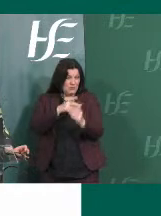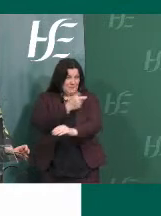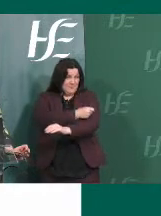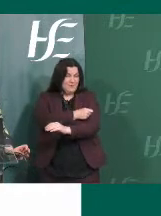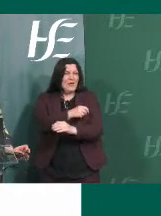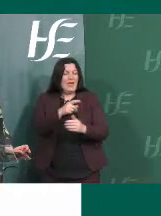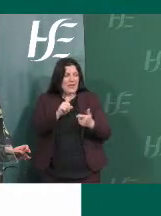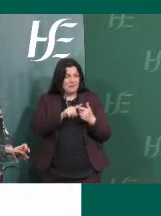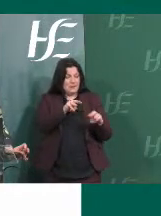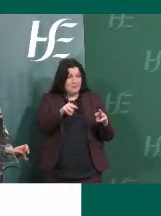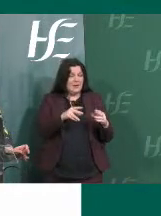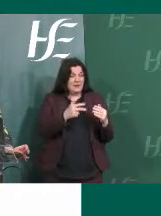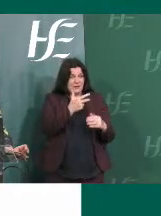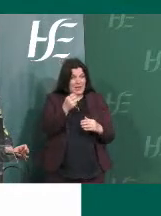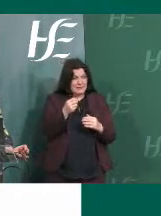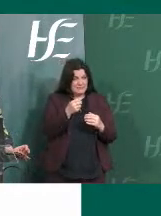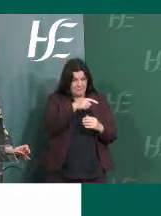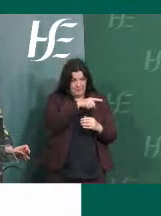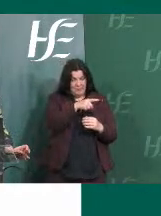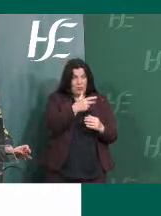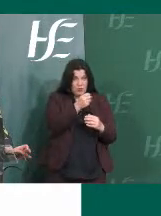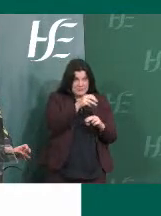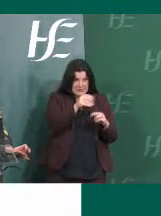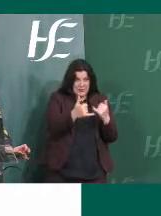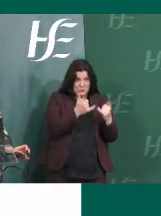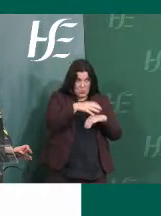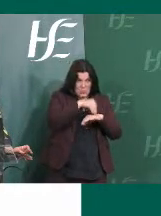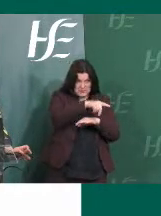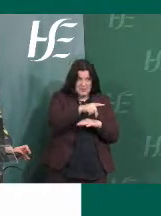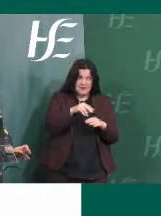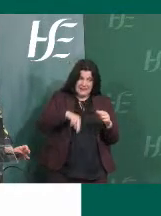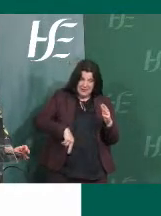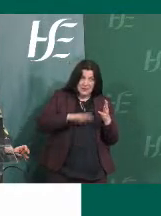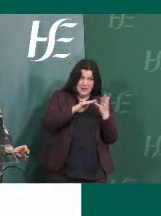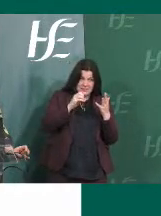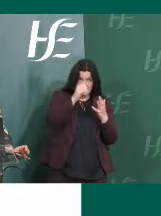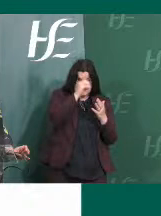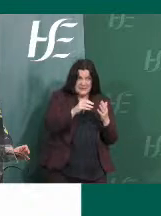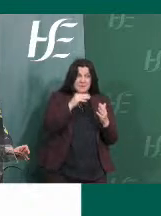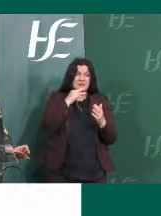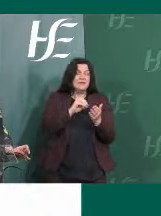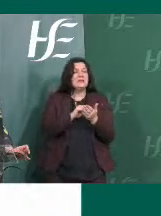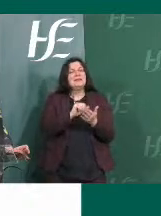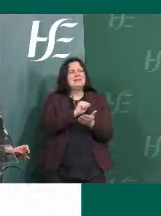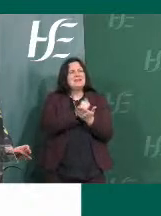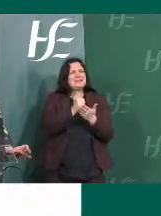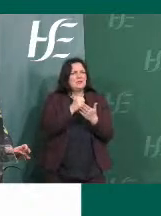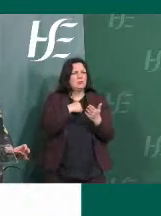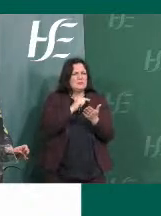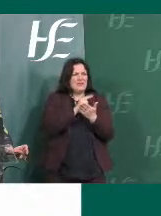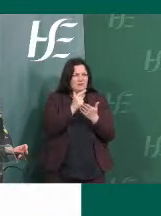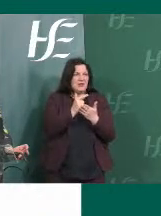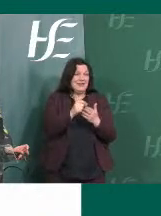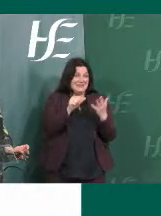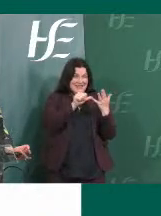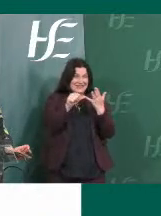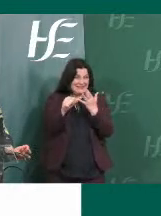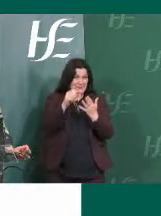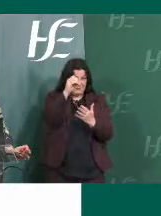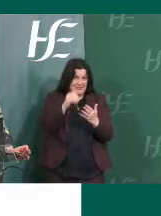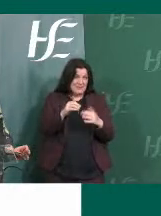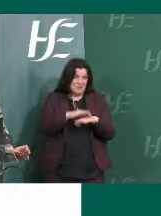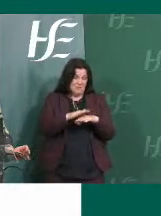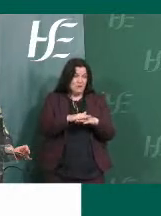even those in their 30s, nearly 90%. Those 18 to 29, 81%, and 16 to 17-year-olds, 66% of them have